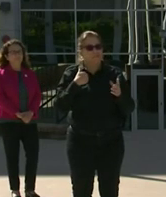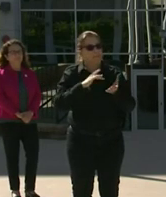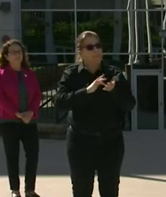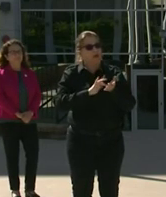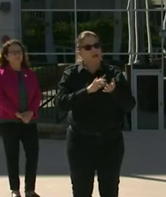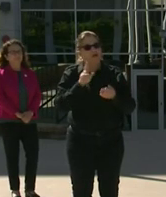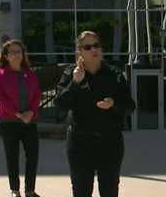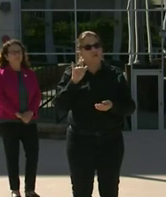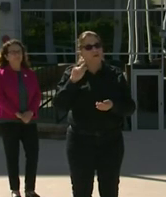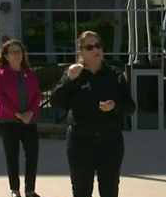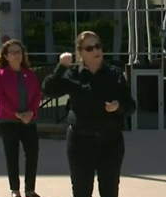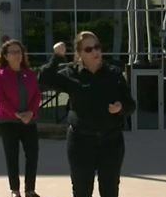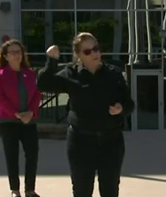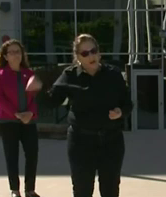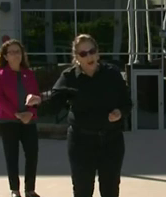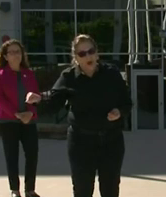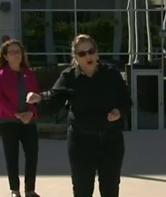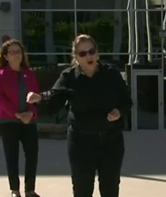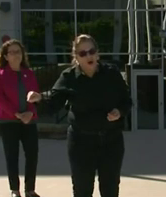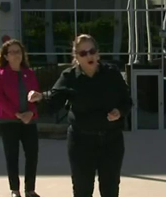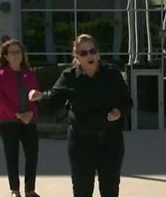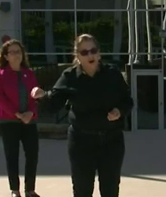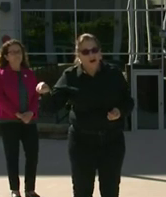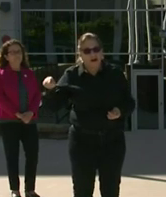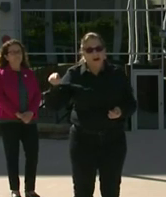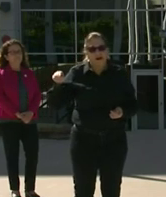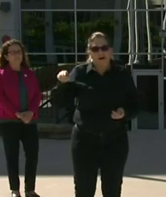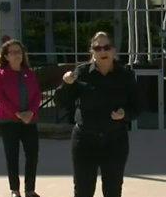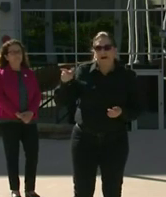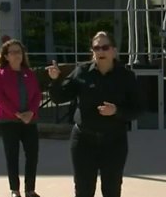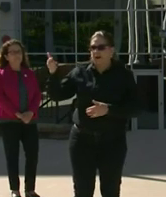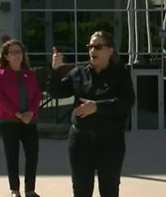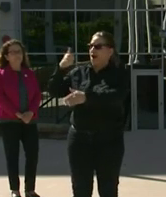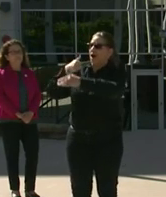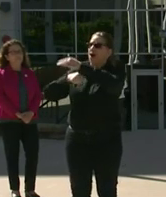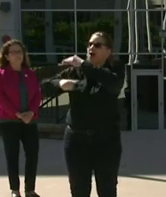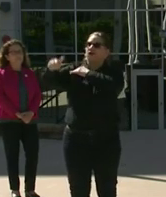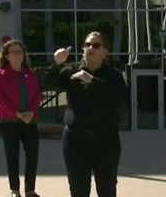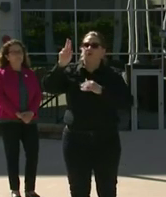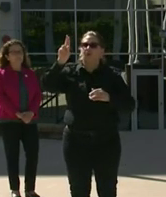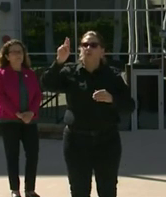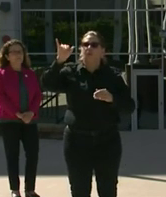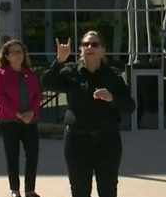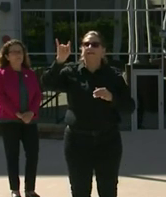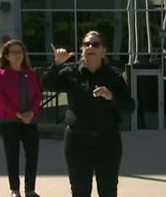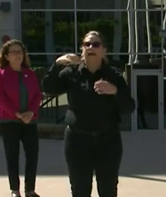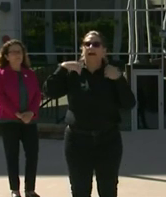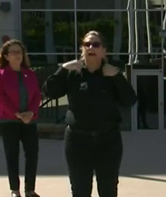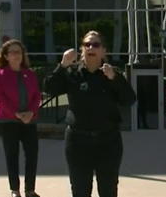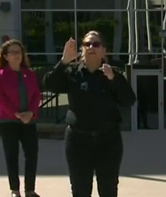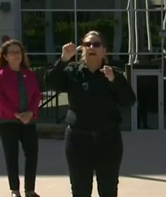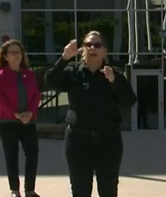operated by Unity Healthcare, and they are servicing with food and other needs in the quarantined